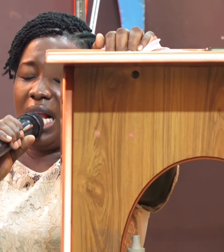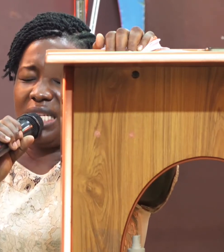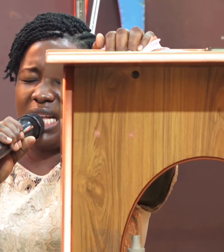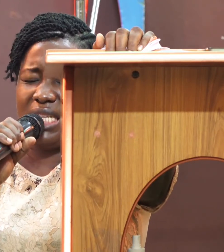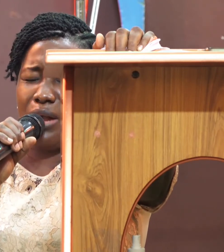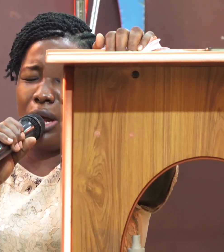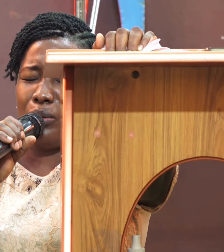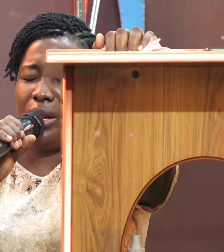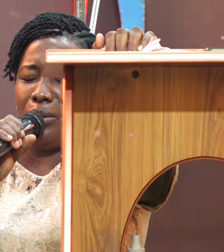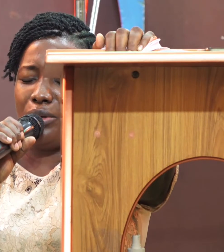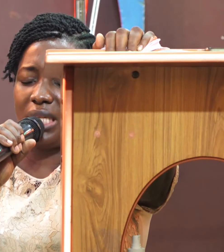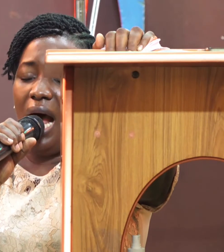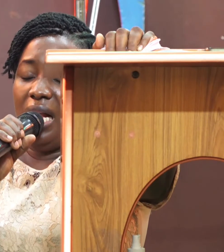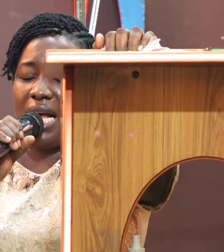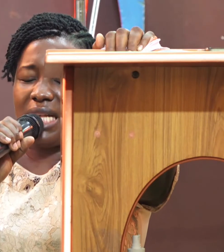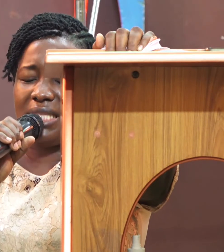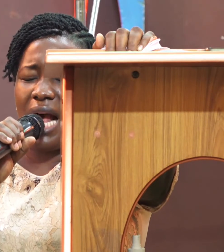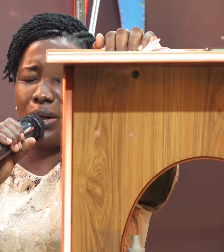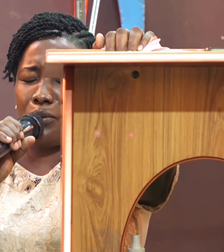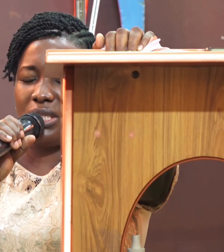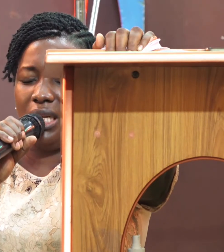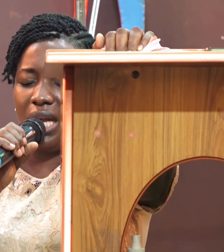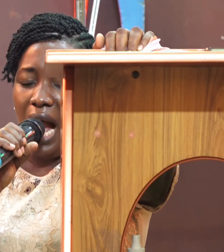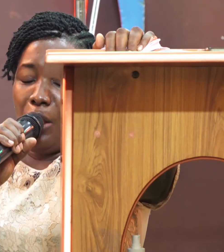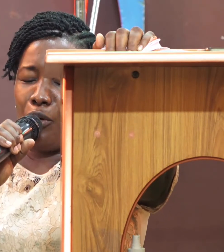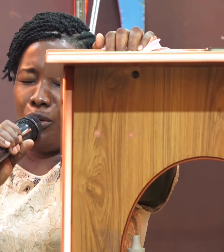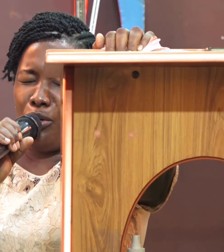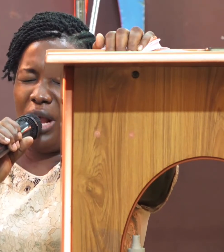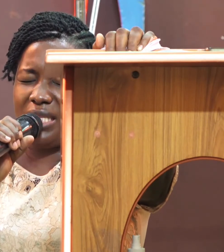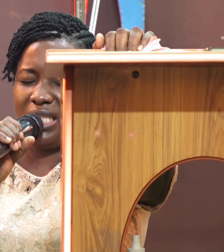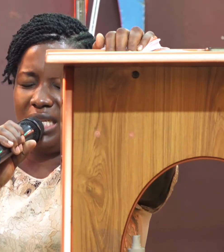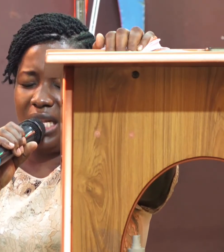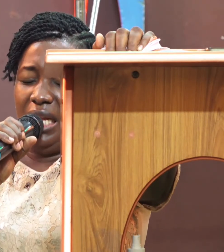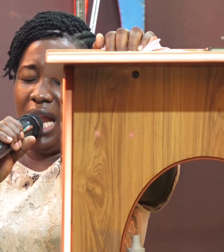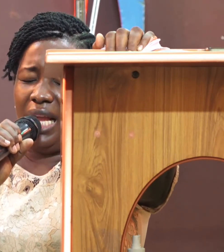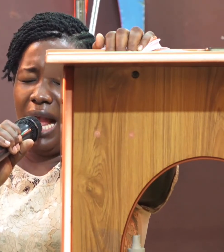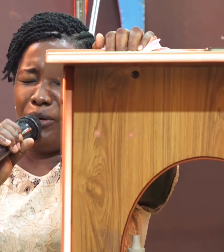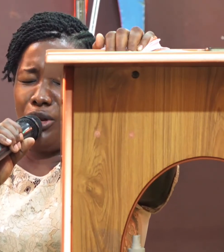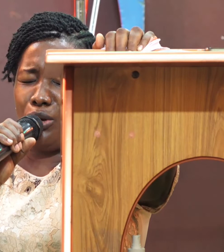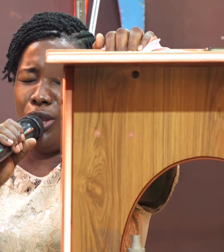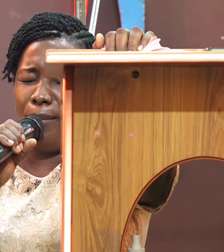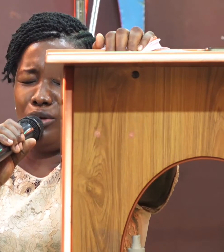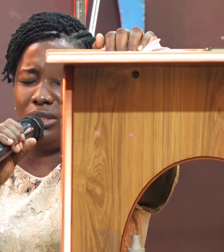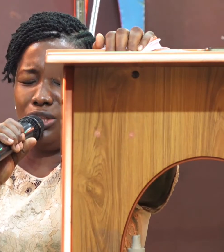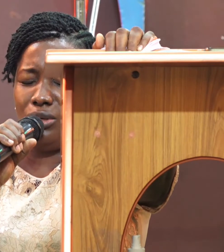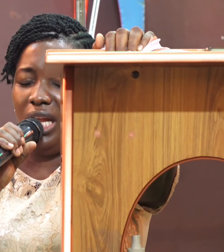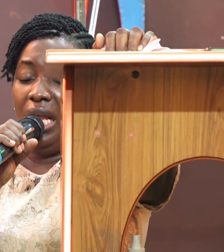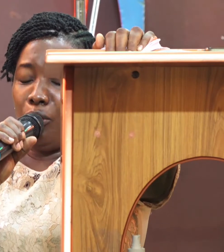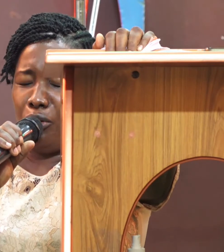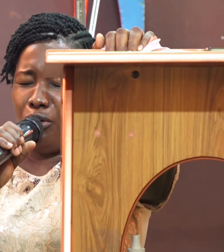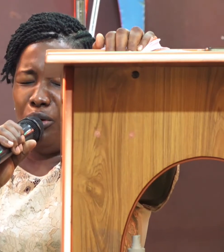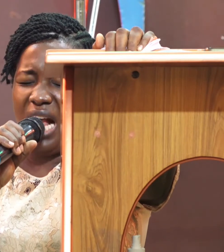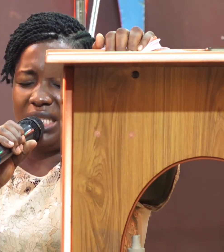gwange ngezezaako okwerongosa ngezezaako okusirika kungulu nga nsirise naye nga munda oluyombo